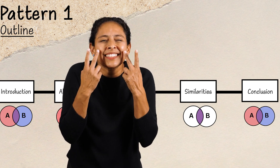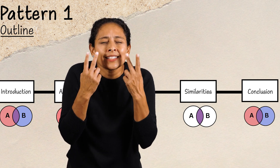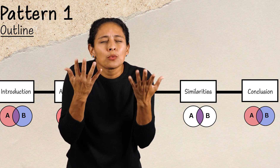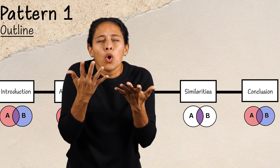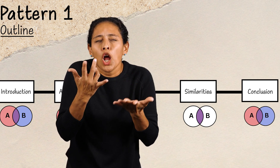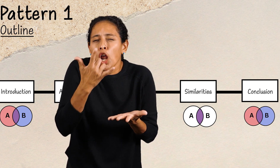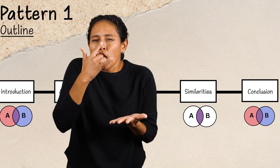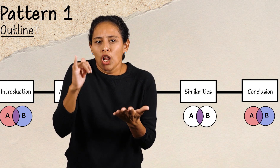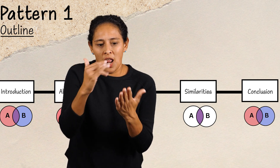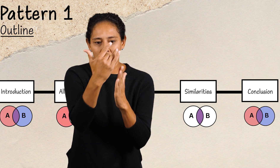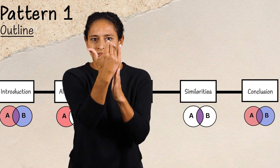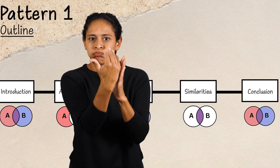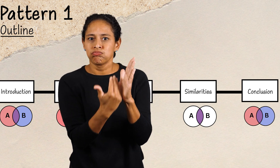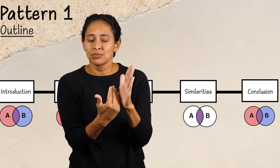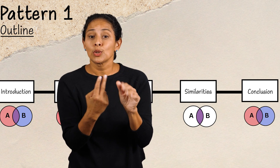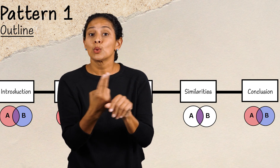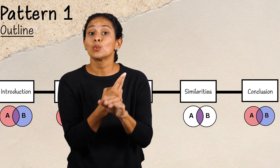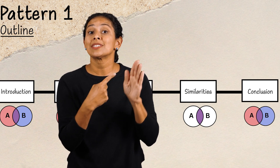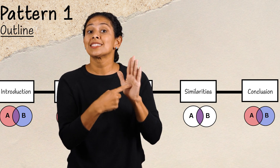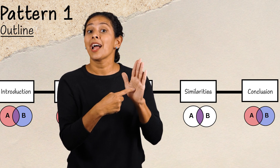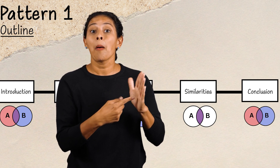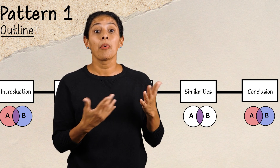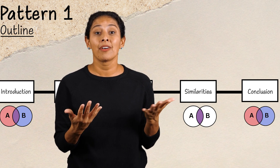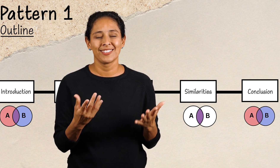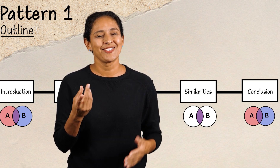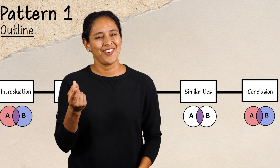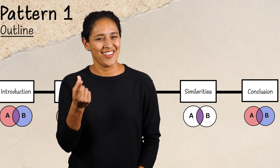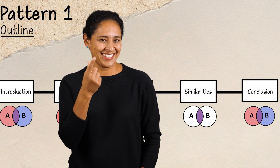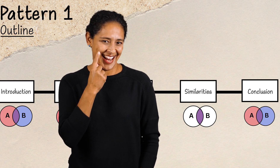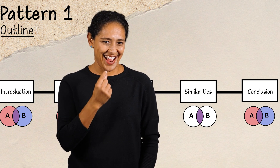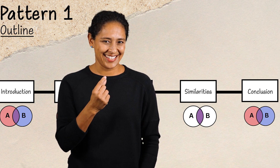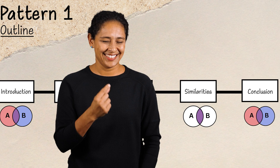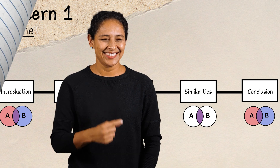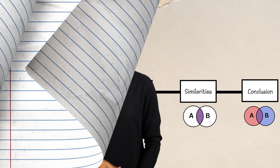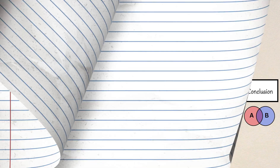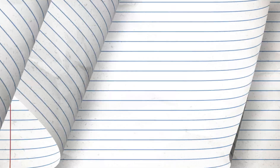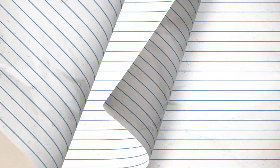Let's see how that would look with our example using dogs and cats.